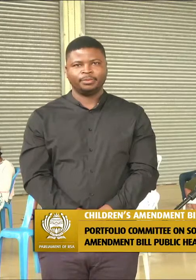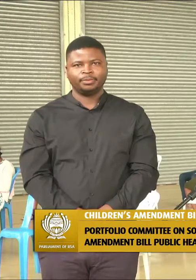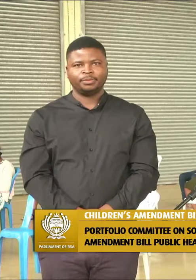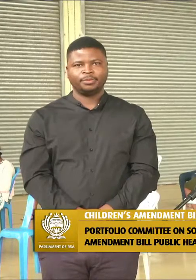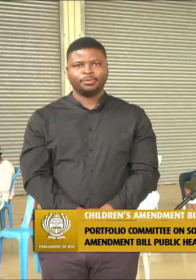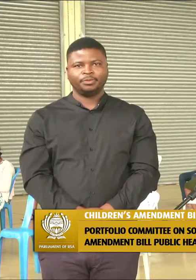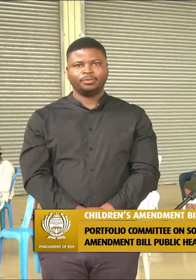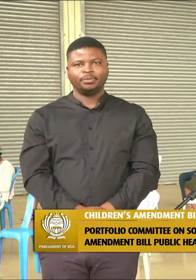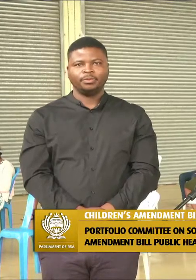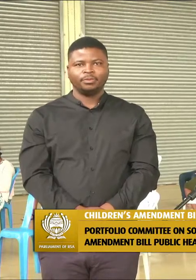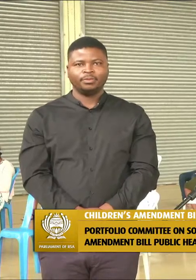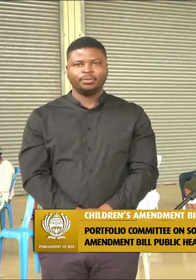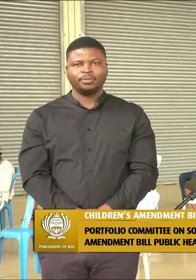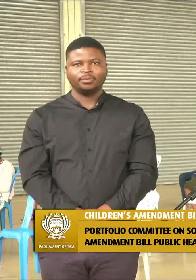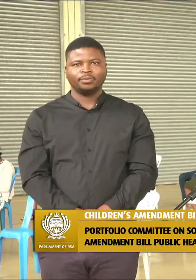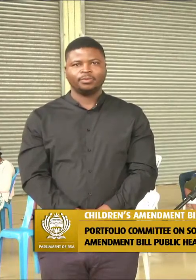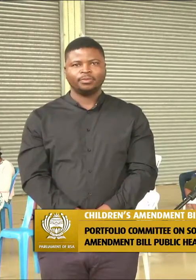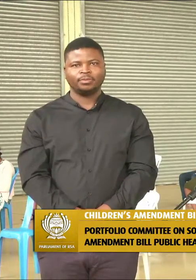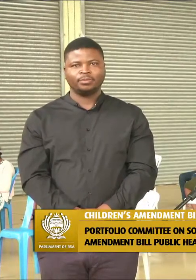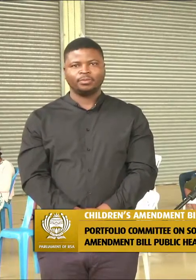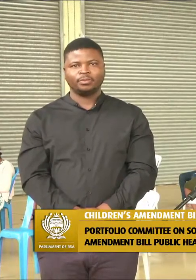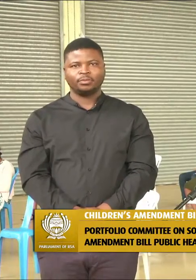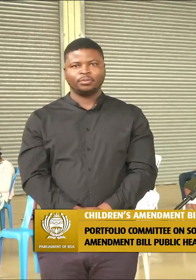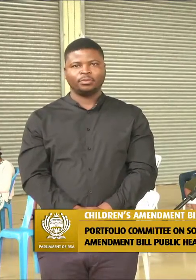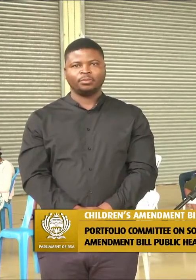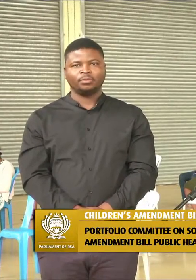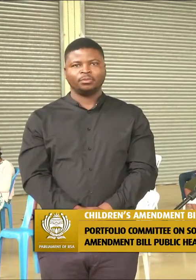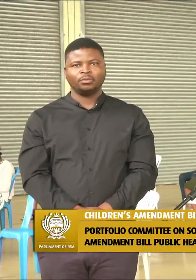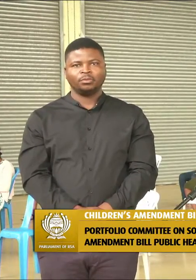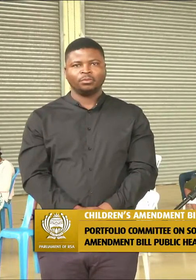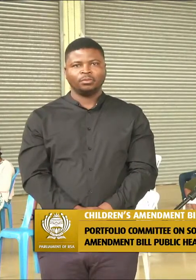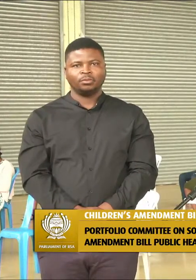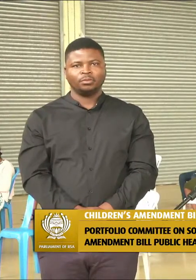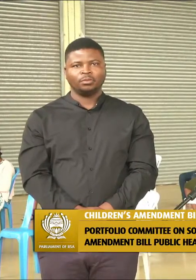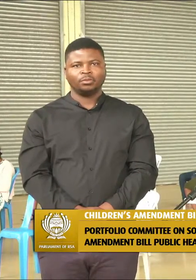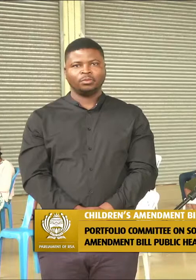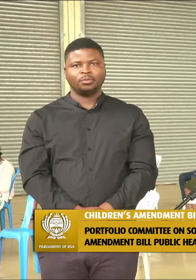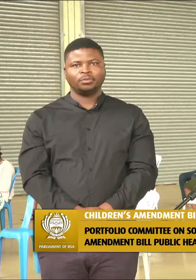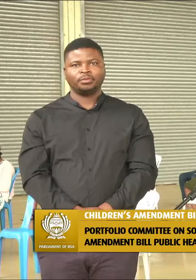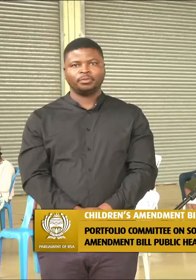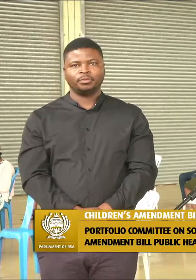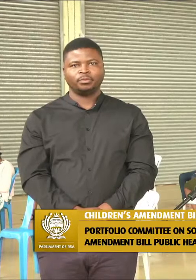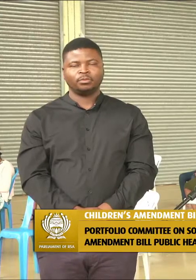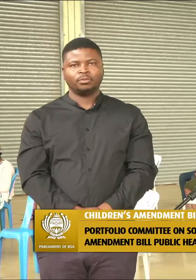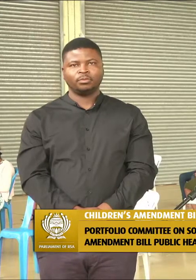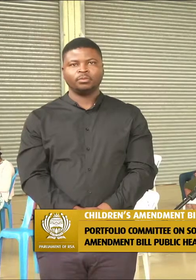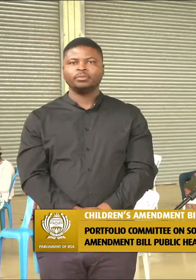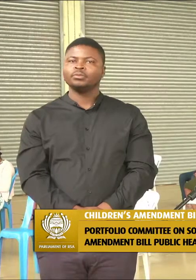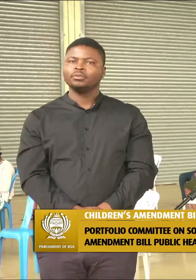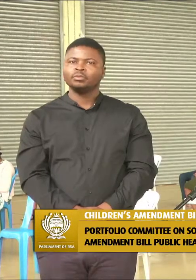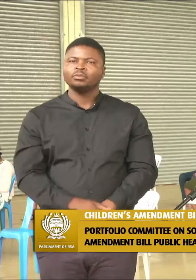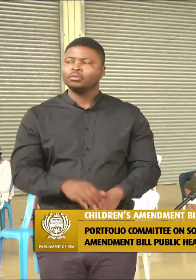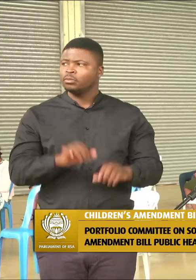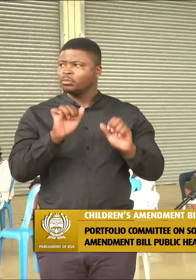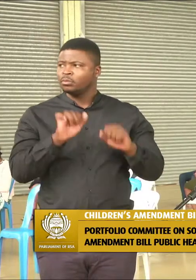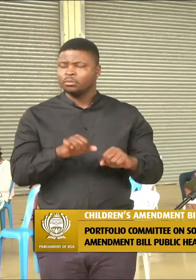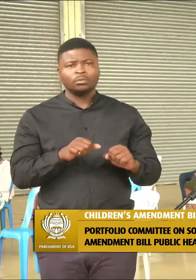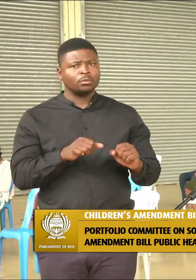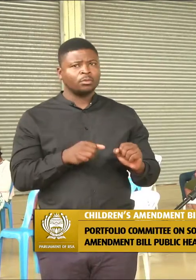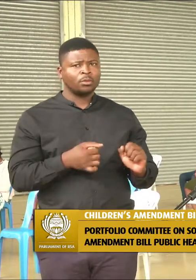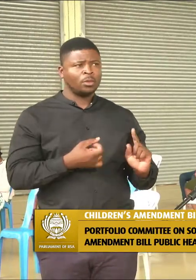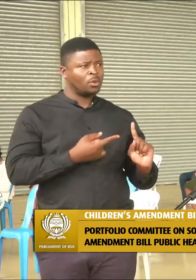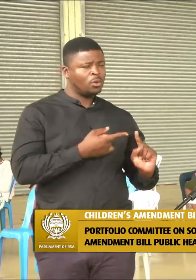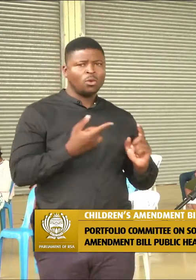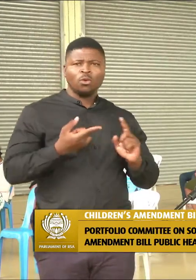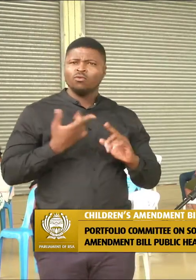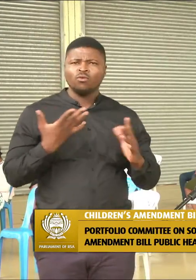siyakubonga ngokuthi uze uthathe neleave emsebenzini, sikwazisa kakhulu lokho. Okay, ubuya kuphi ngoku wena ke? Where do